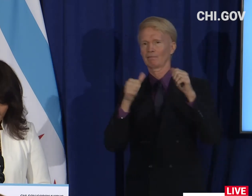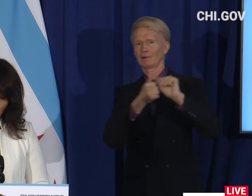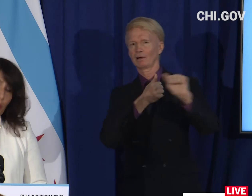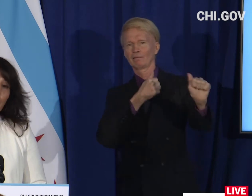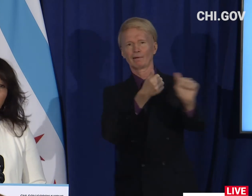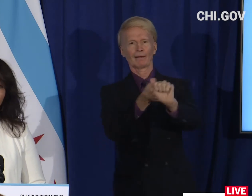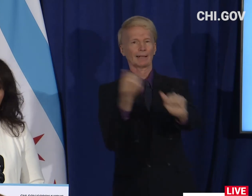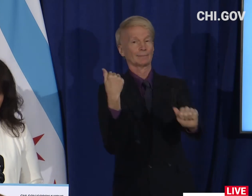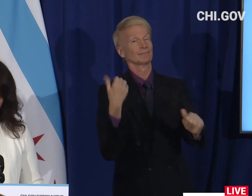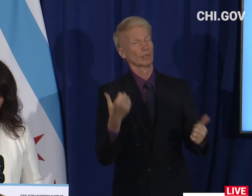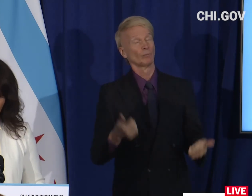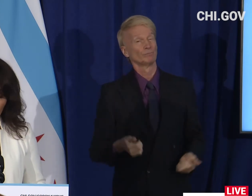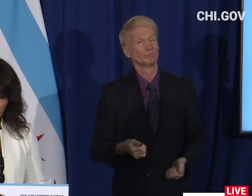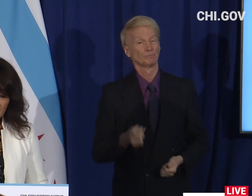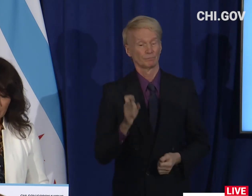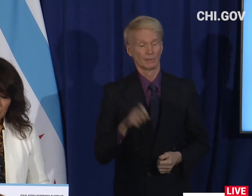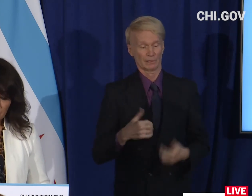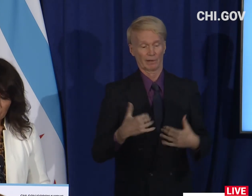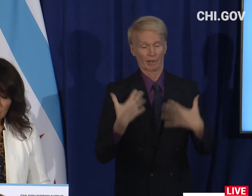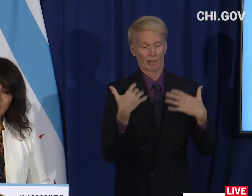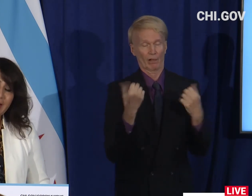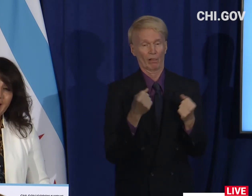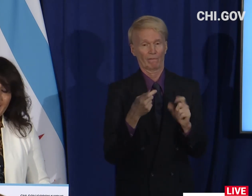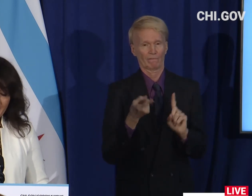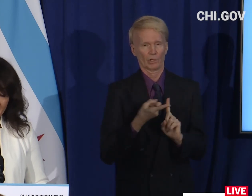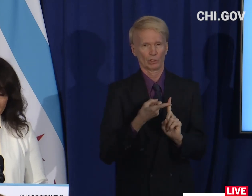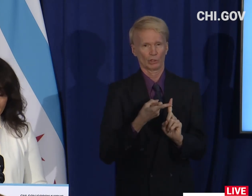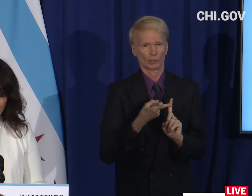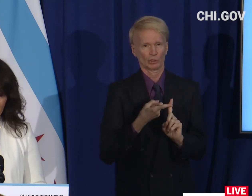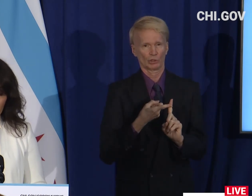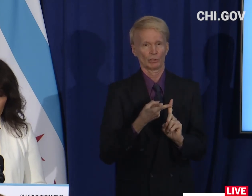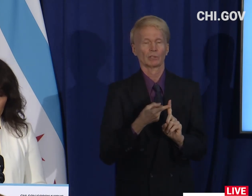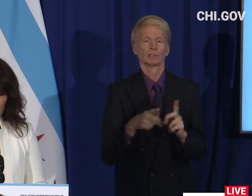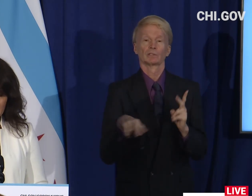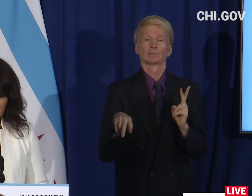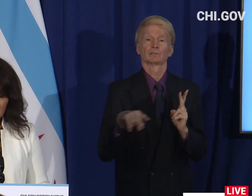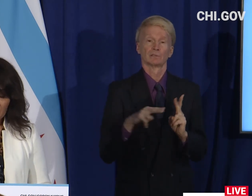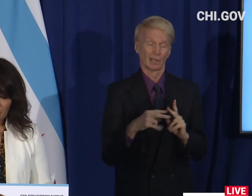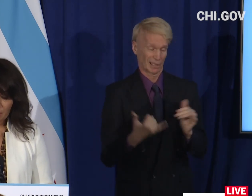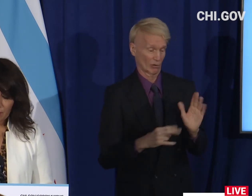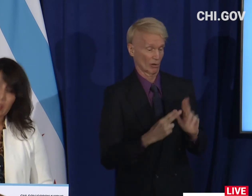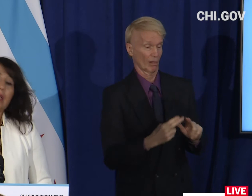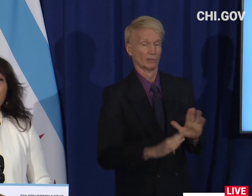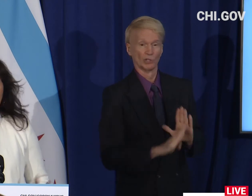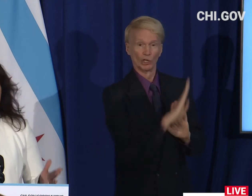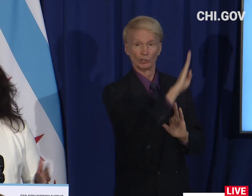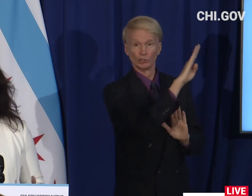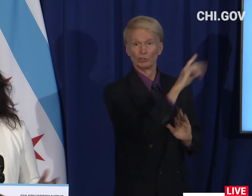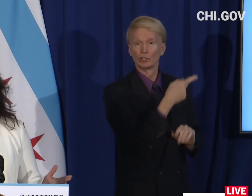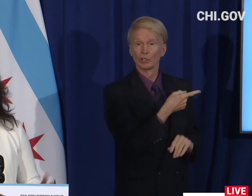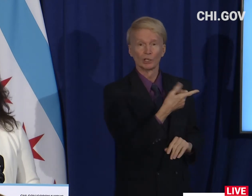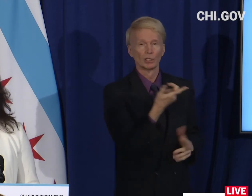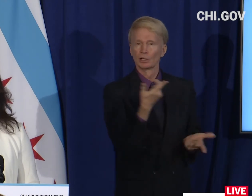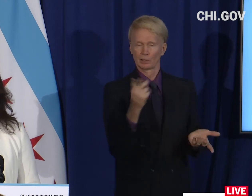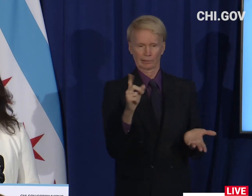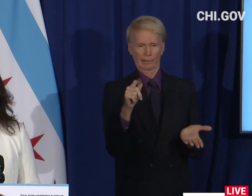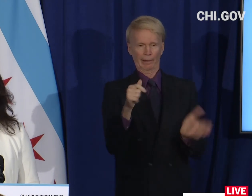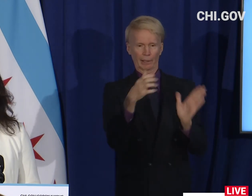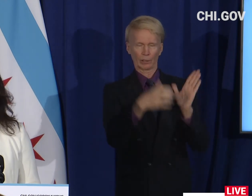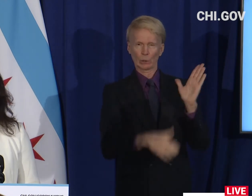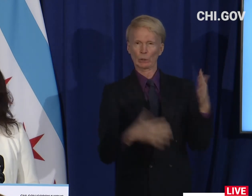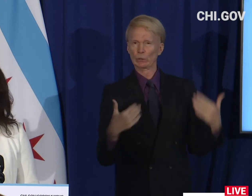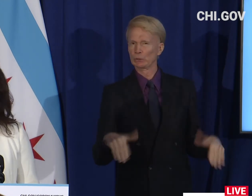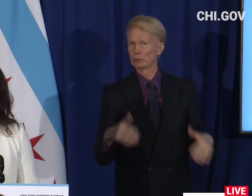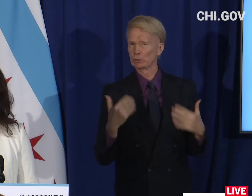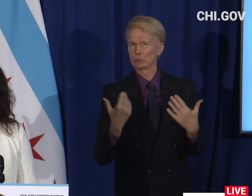So again, we must put the health of our residents first. And as the second surge is here, the data obviously is